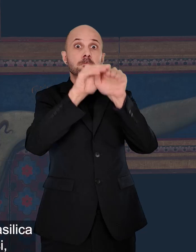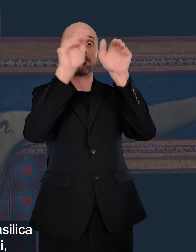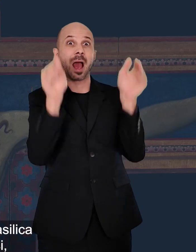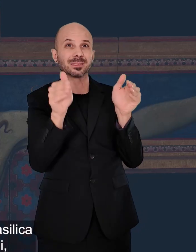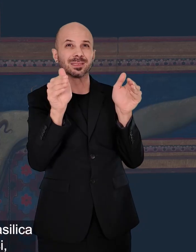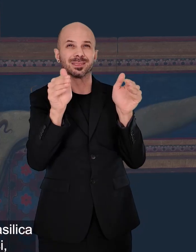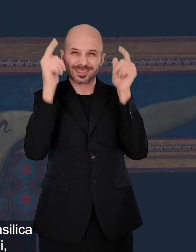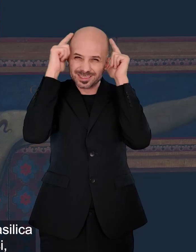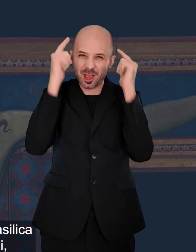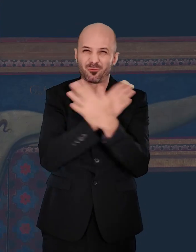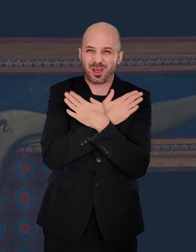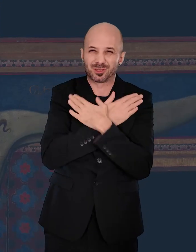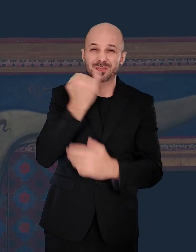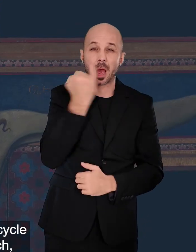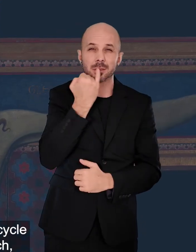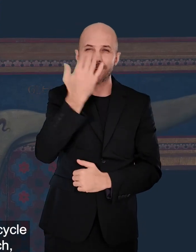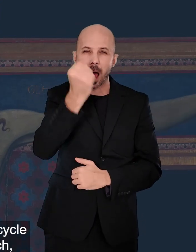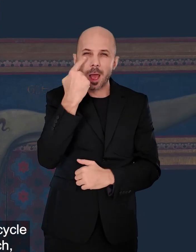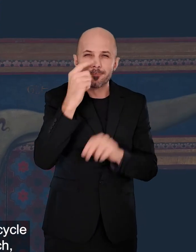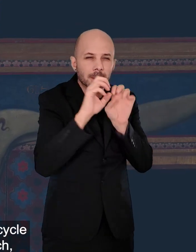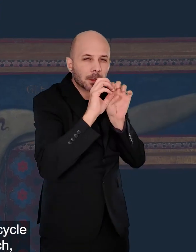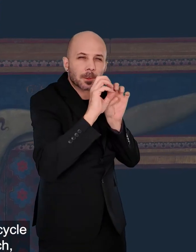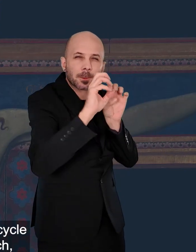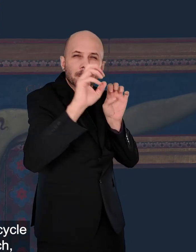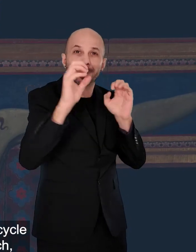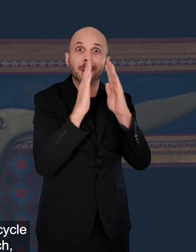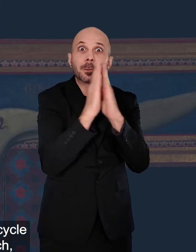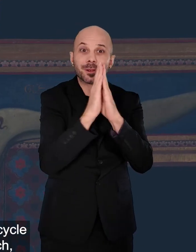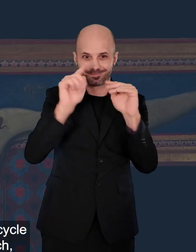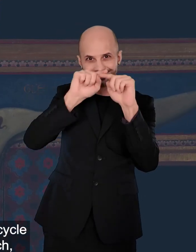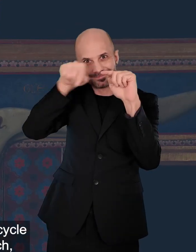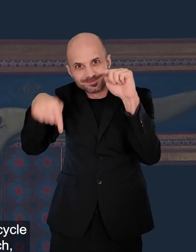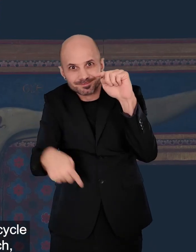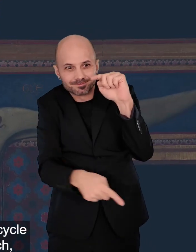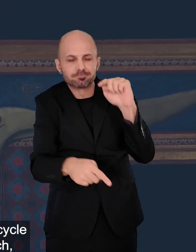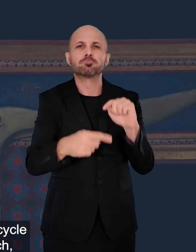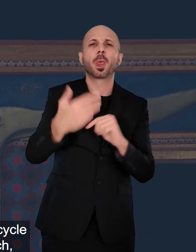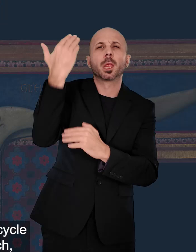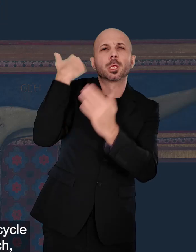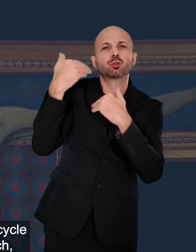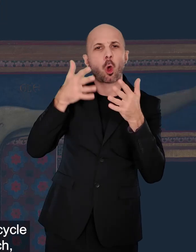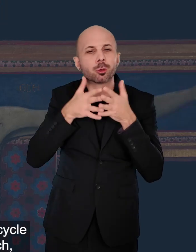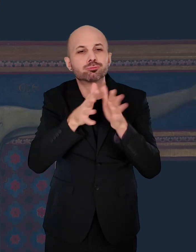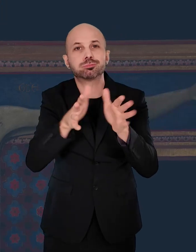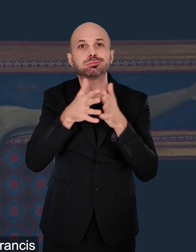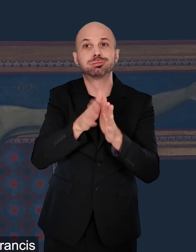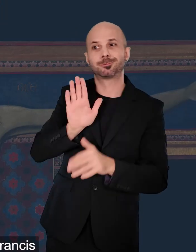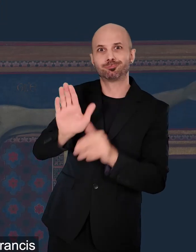San Francesco in Assisi, where he painted the oldest cycle of fresco in the lower church, depicting